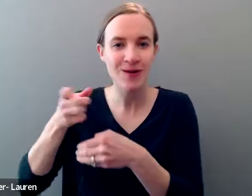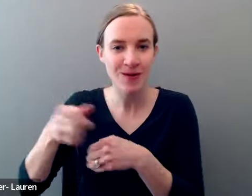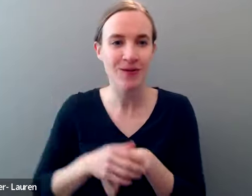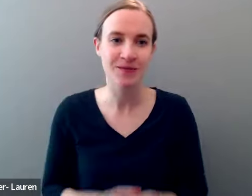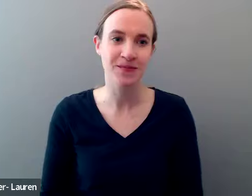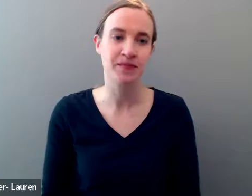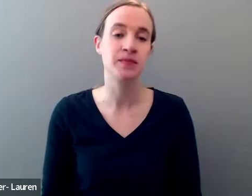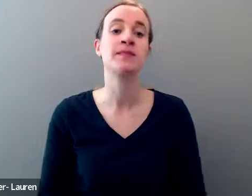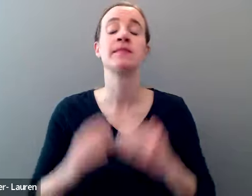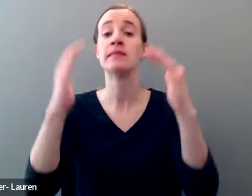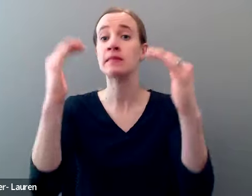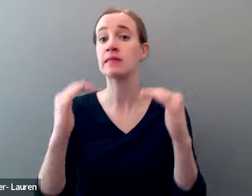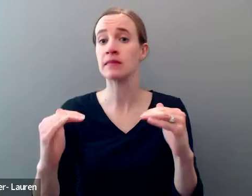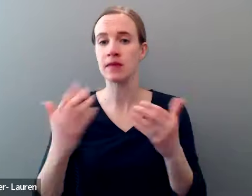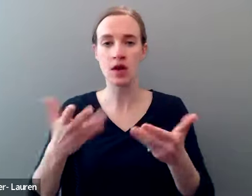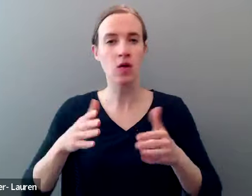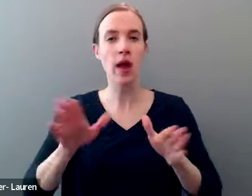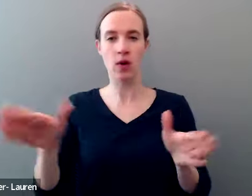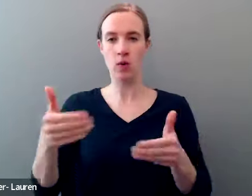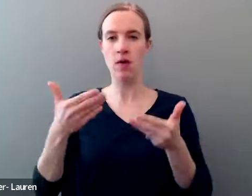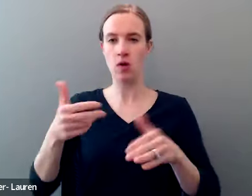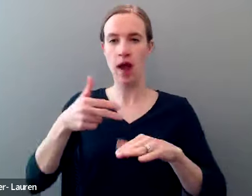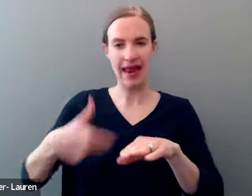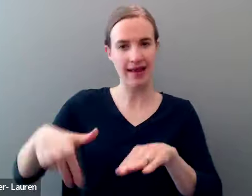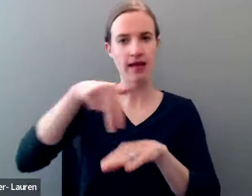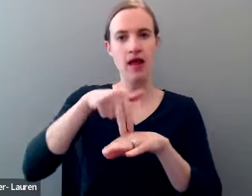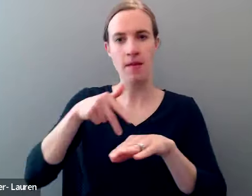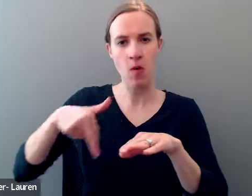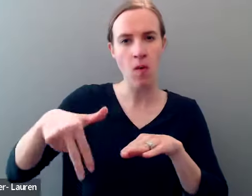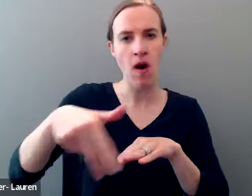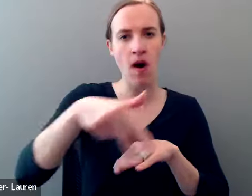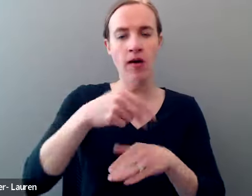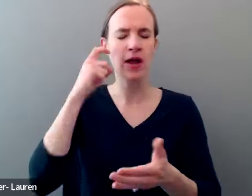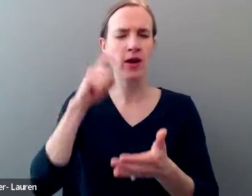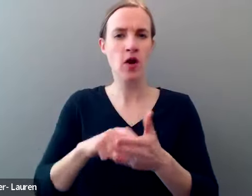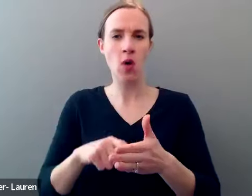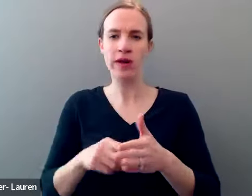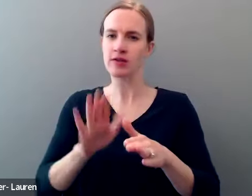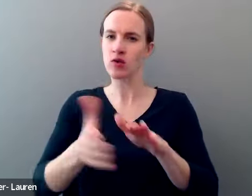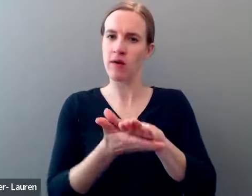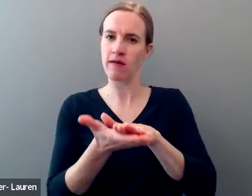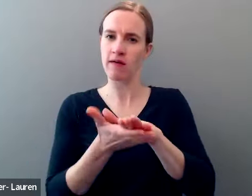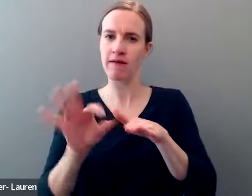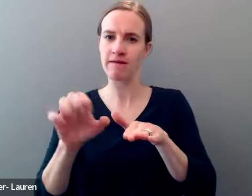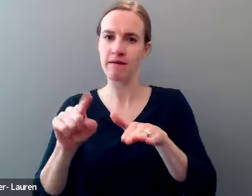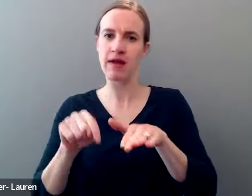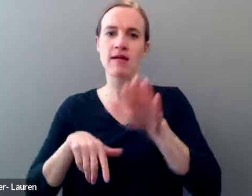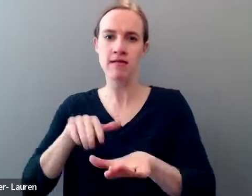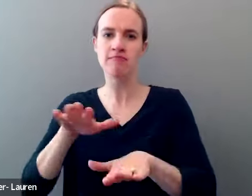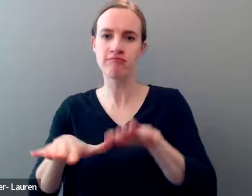Walk around the room and notice your feet making contact with the ground. So again, just intentional movements, bringing yourself to the present moment,